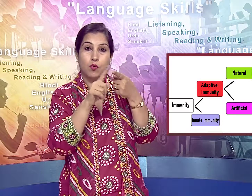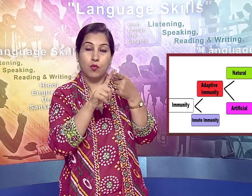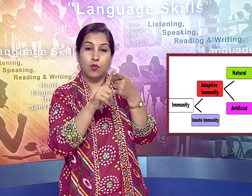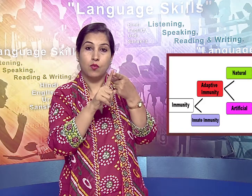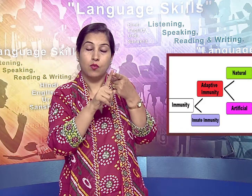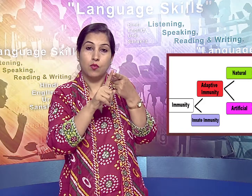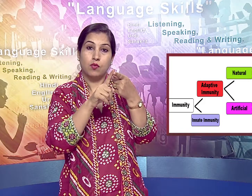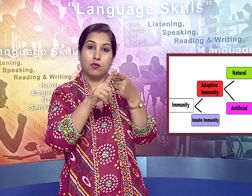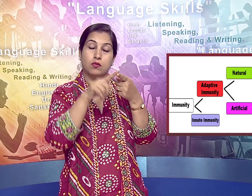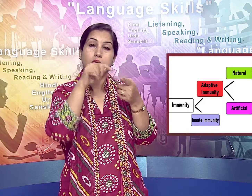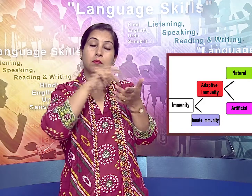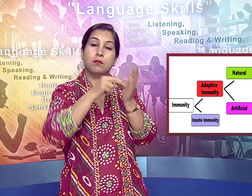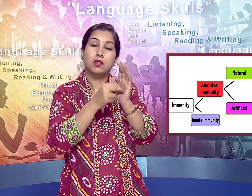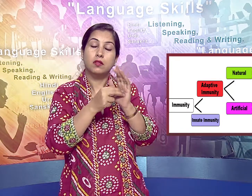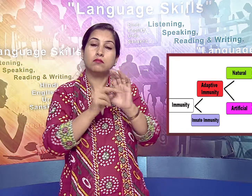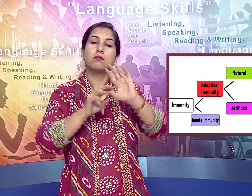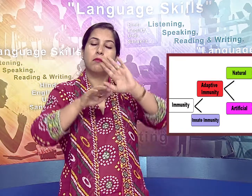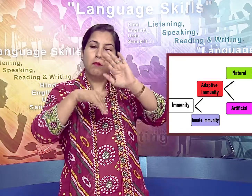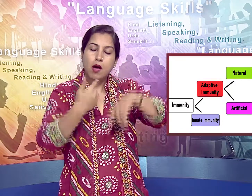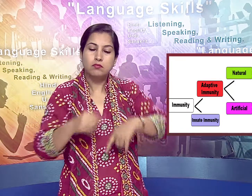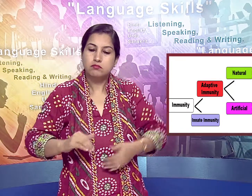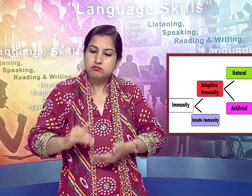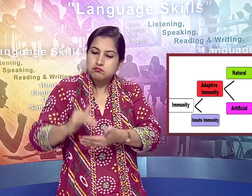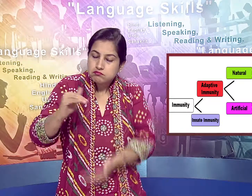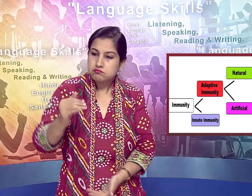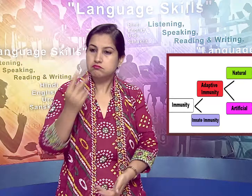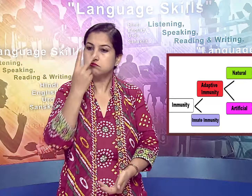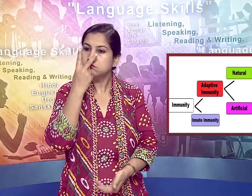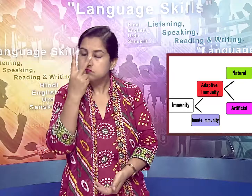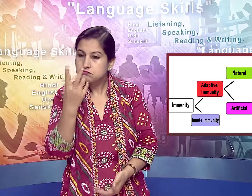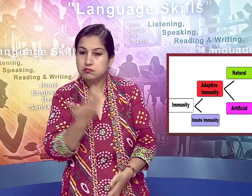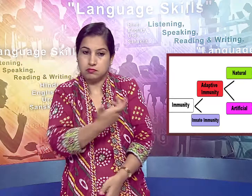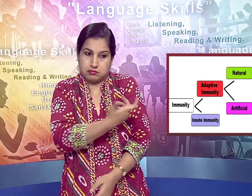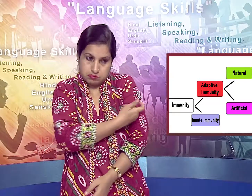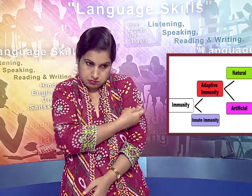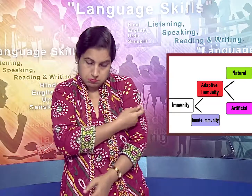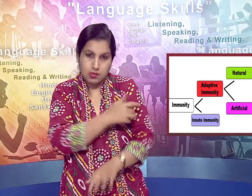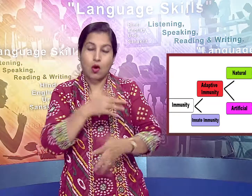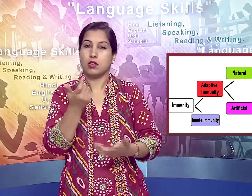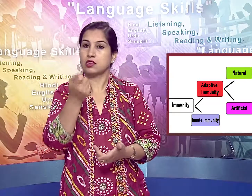adaptive immunity is also known as acquired immunity.